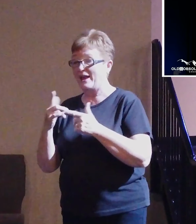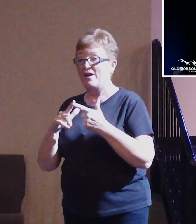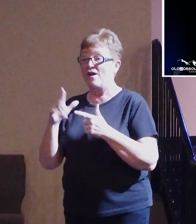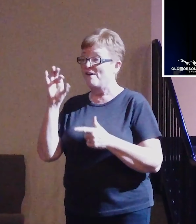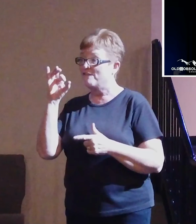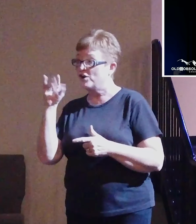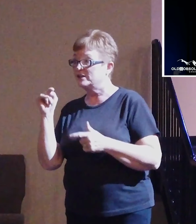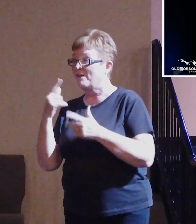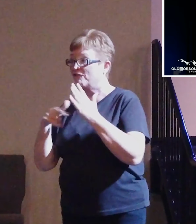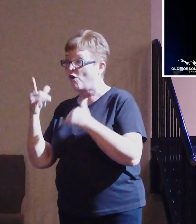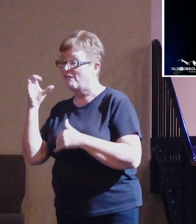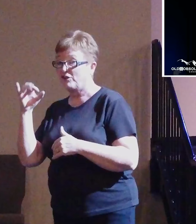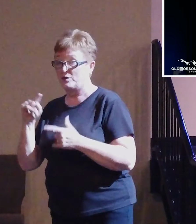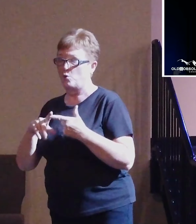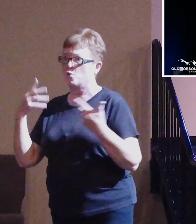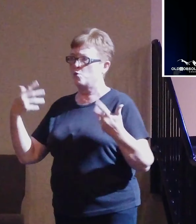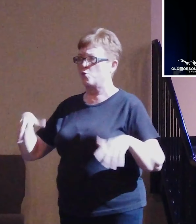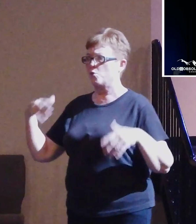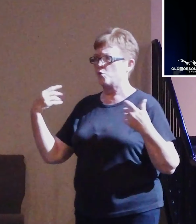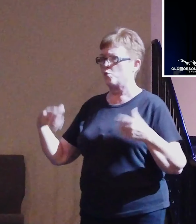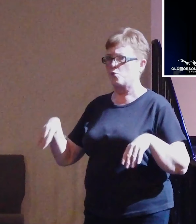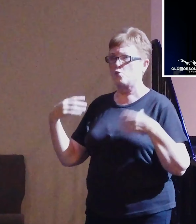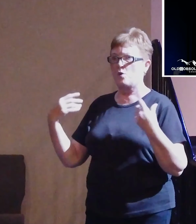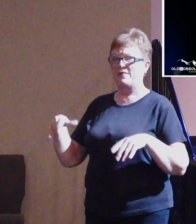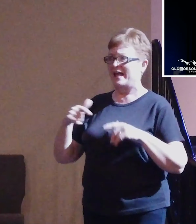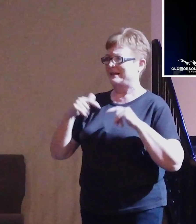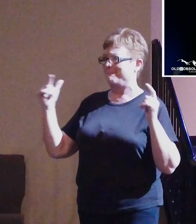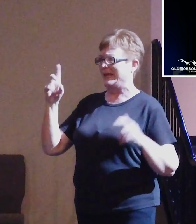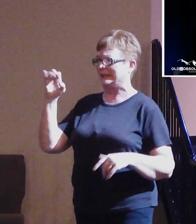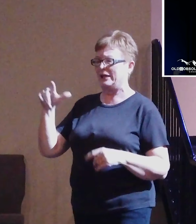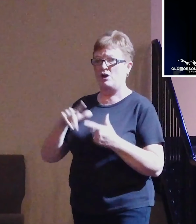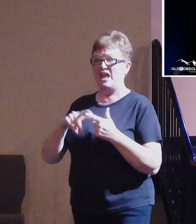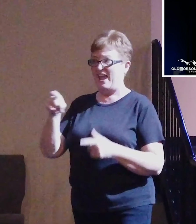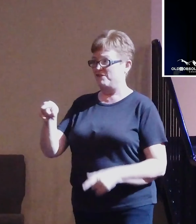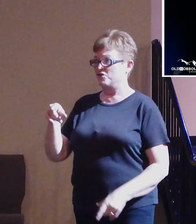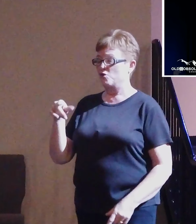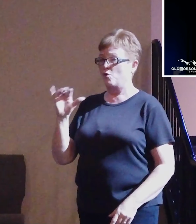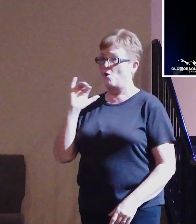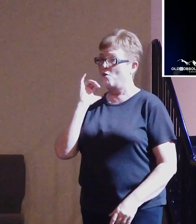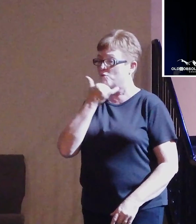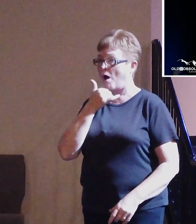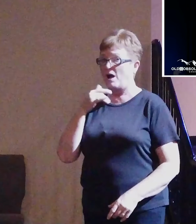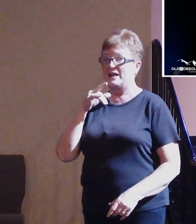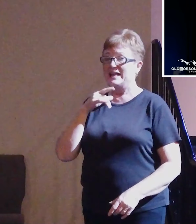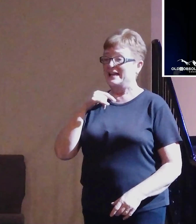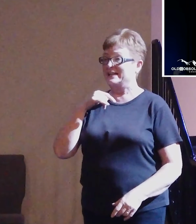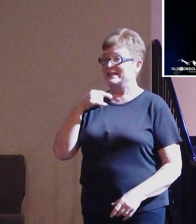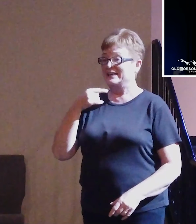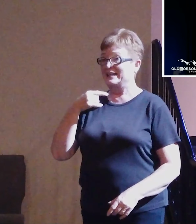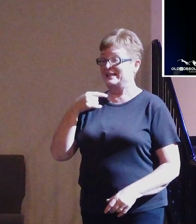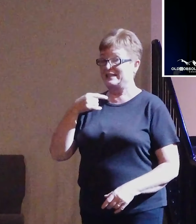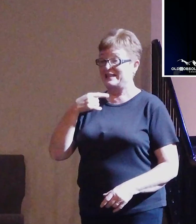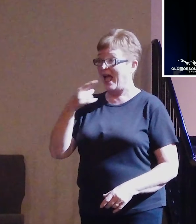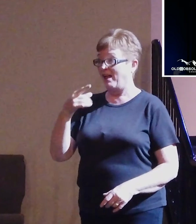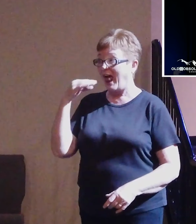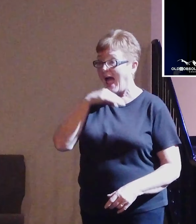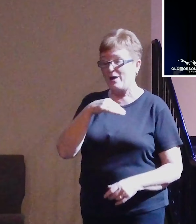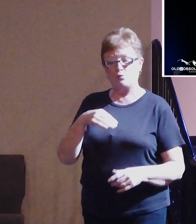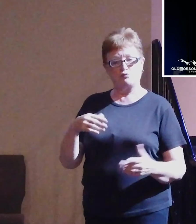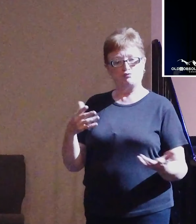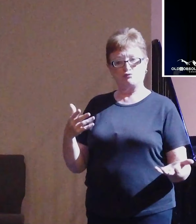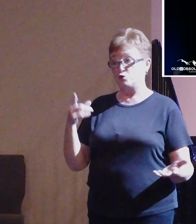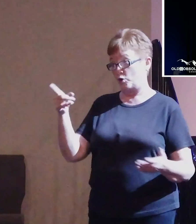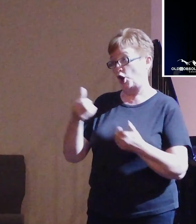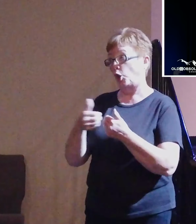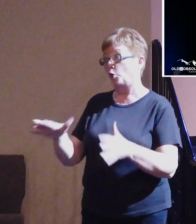for foot. It's a pretty big deal to fail to tell the truth. So may we be a people that tell the truth, the